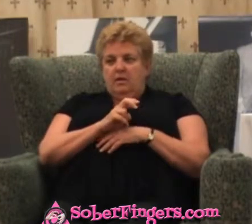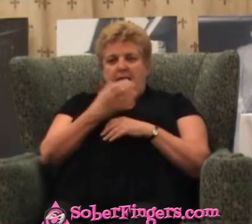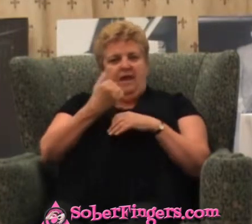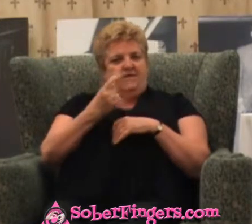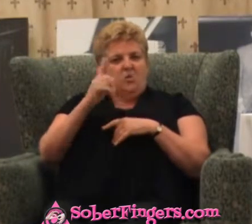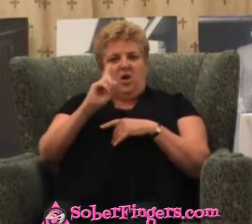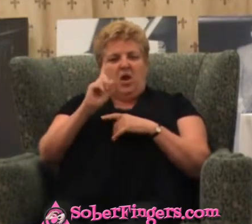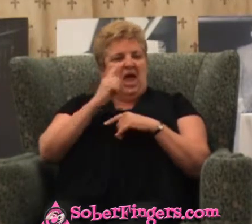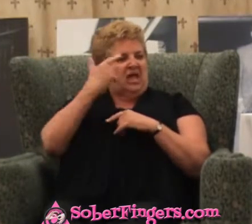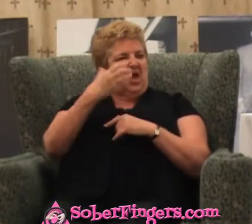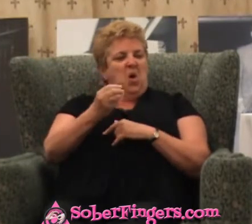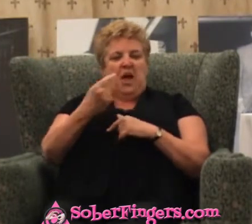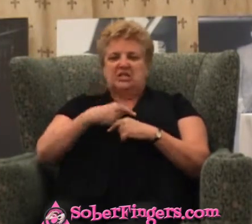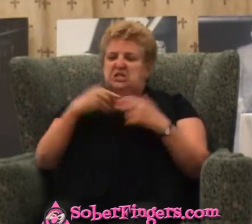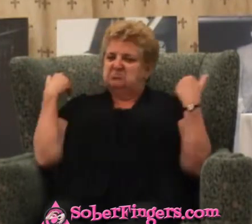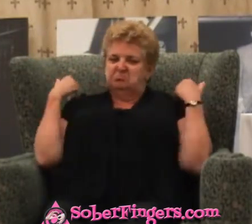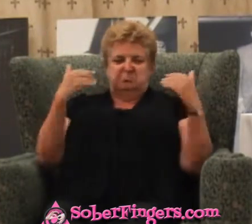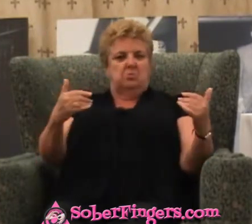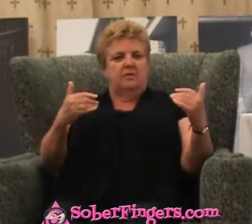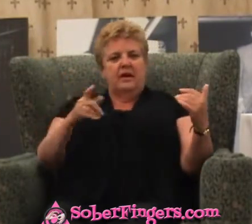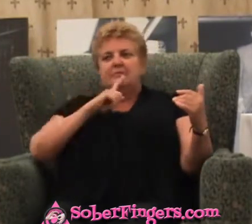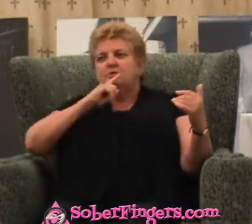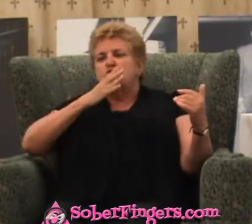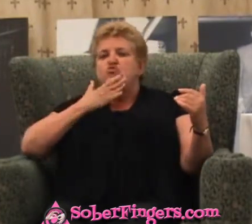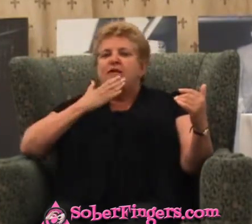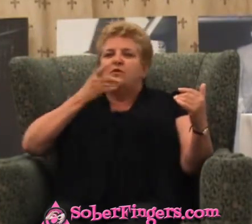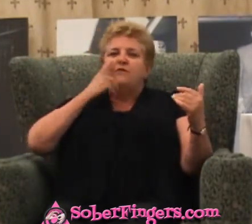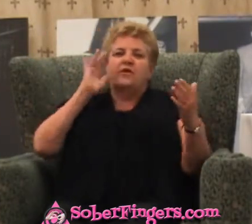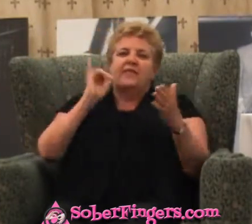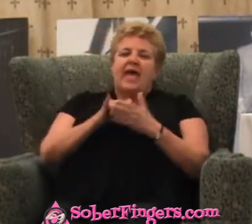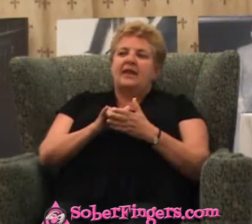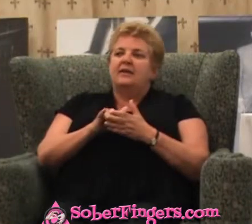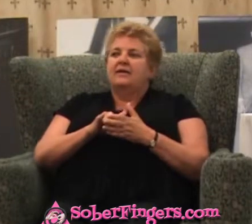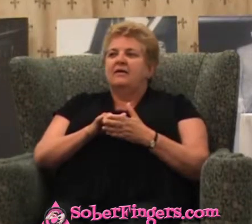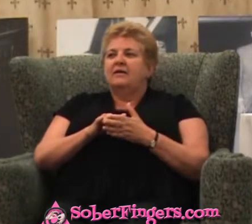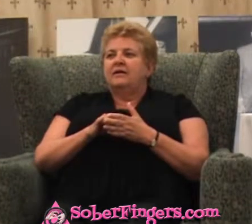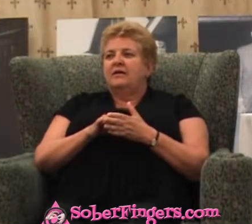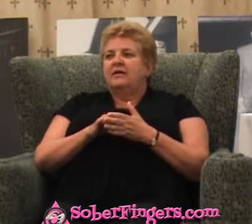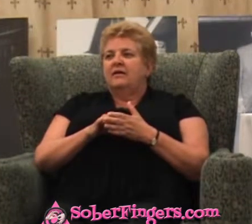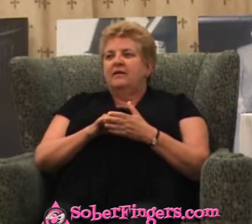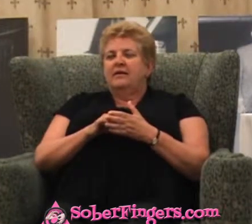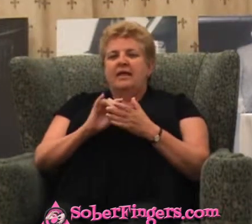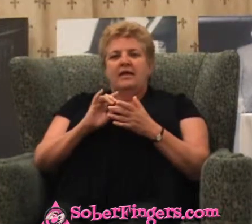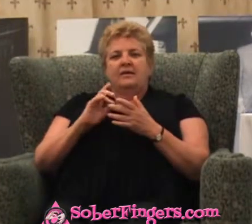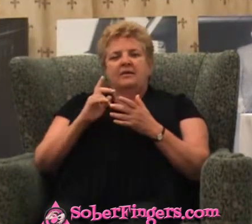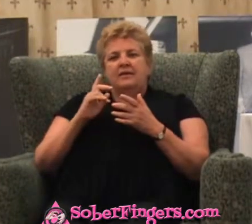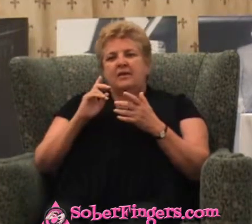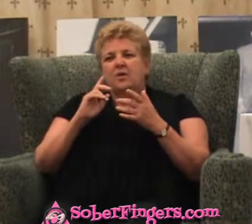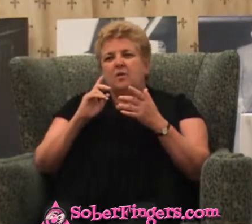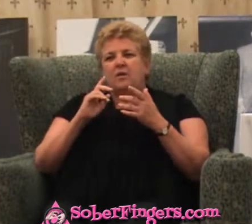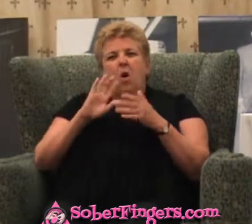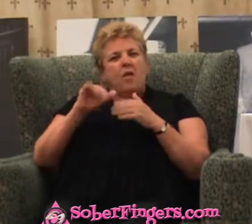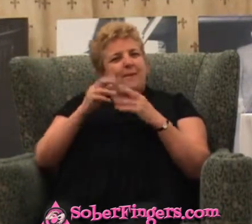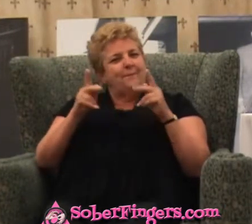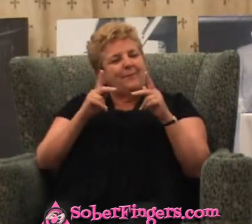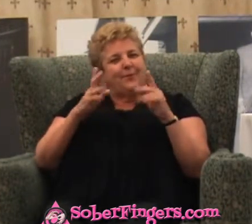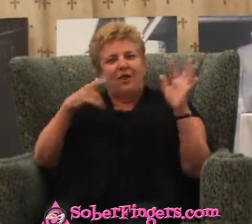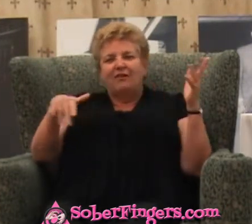fearlessly. I'm just so grateful for that. We're so much more alike all over the world, and we're different. And along the way, there was this